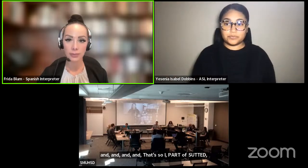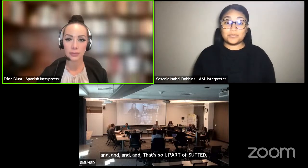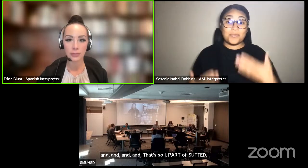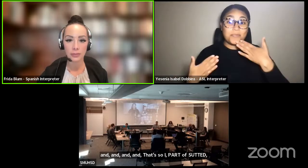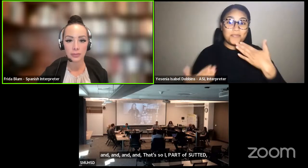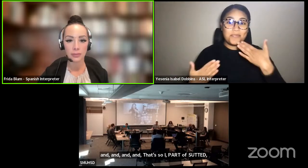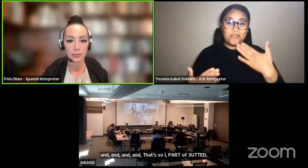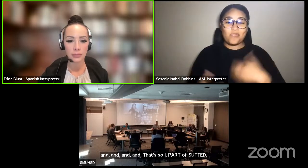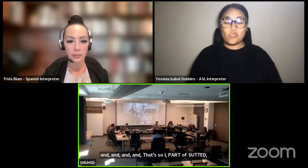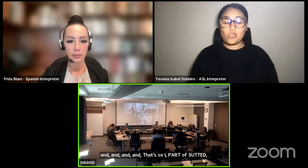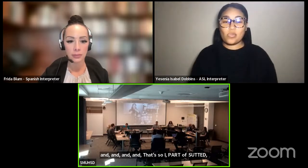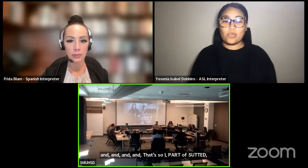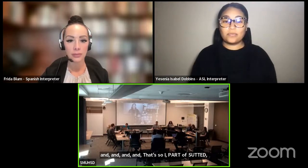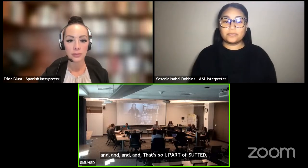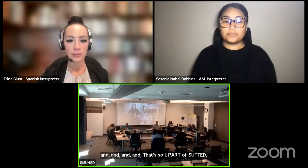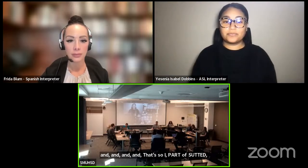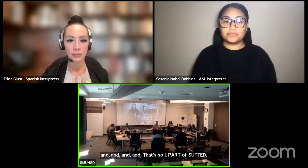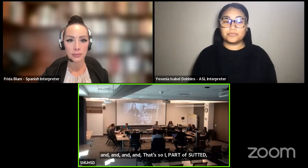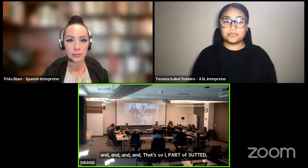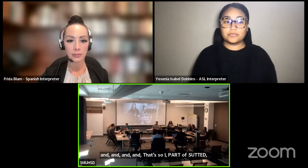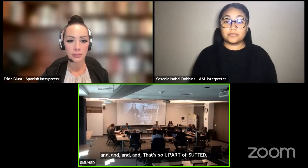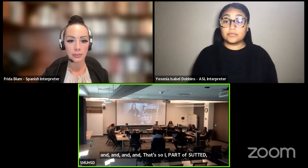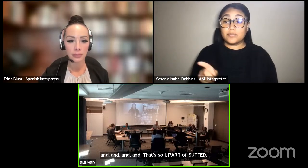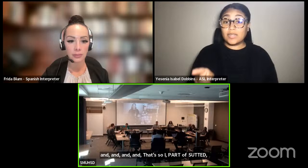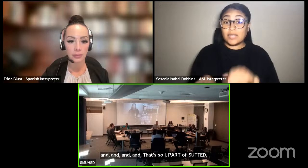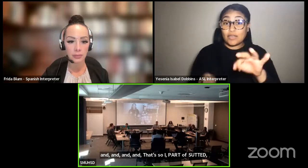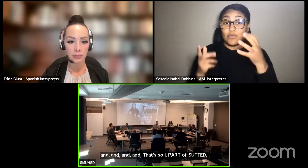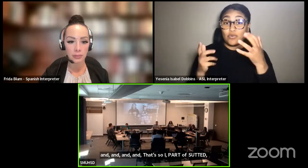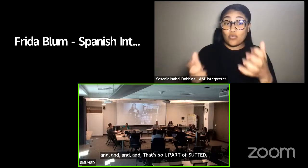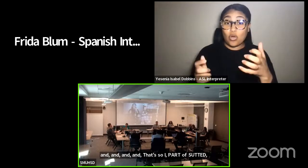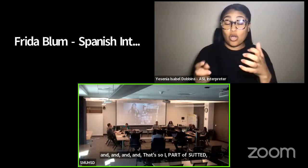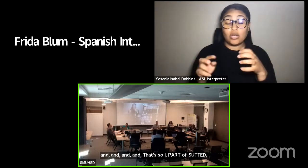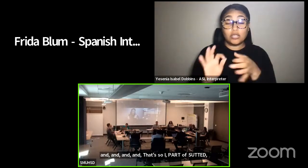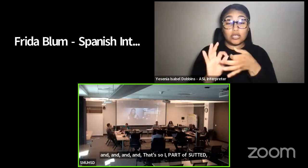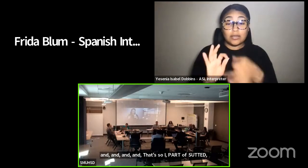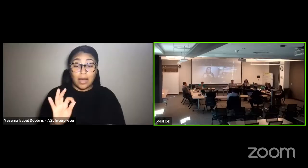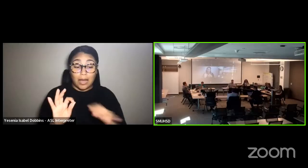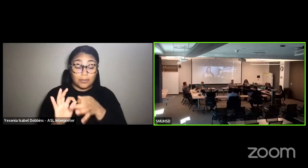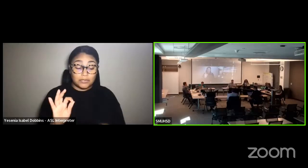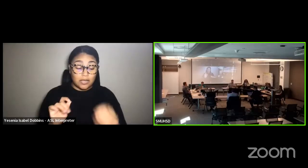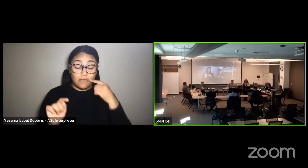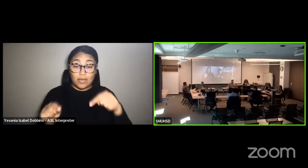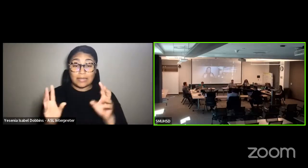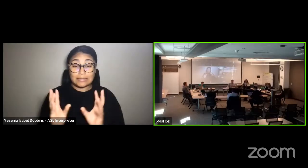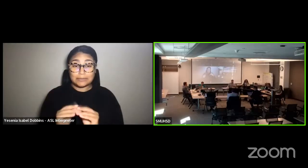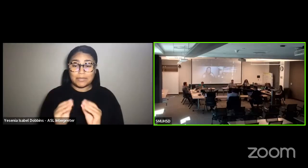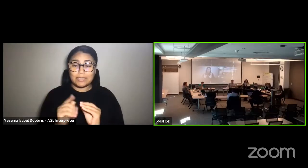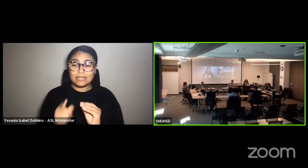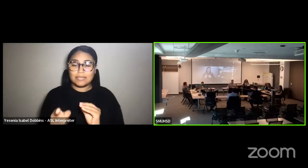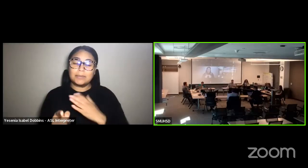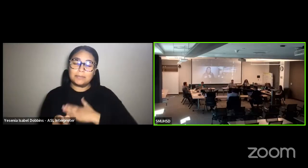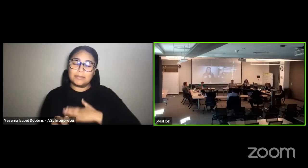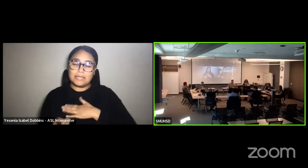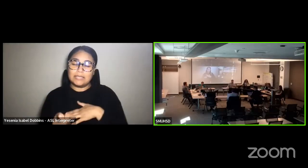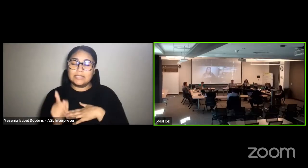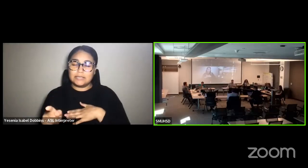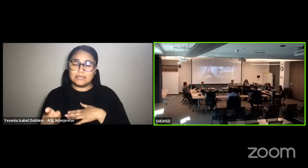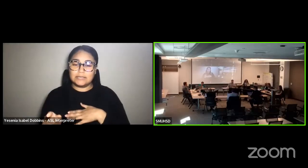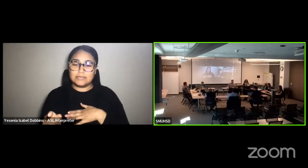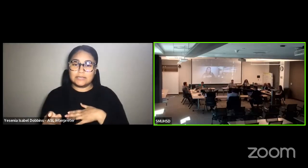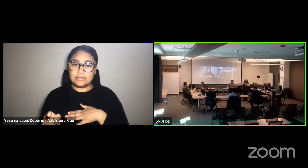you. Muchas gracias. If you wish to view closed captions of this meeting, please view the meeting on the